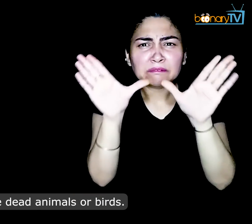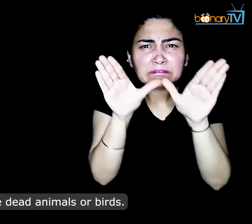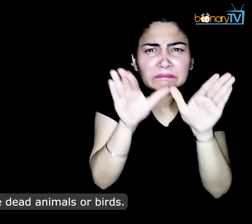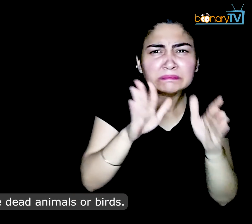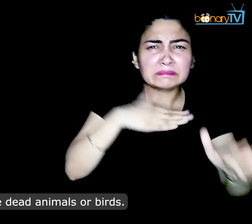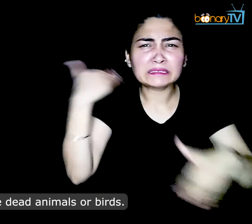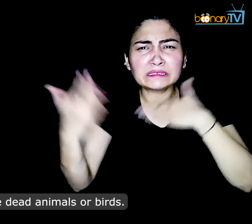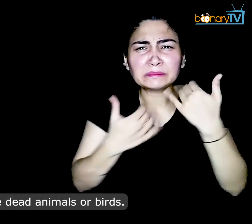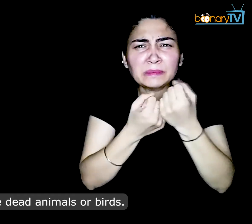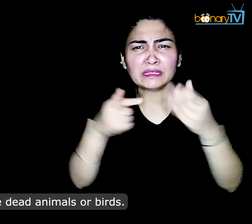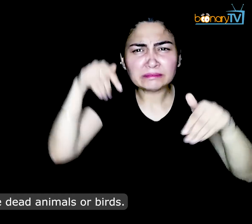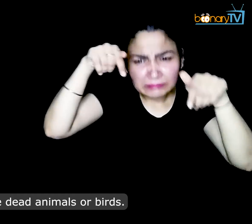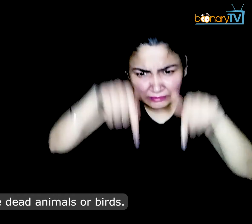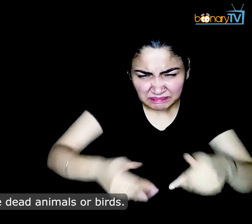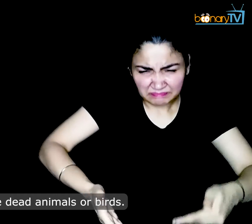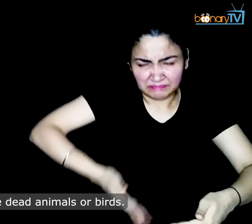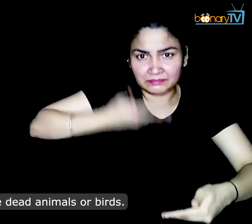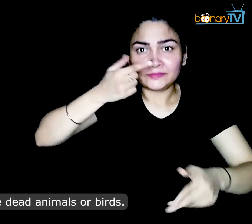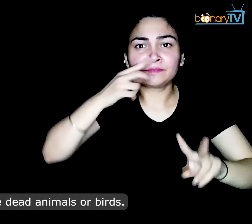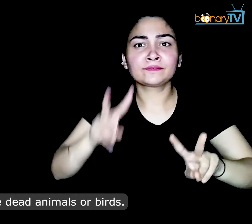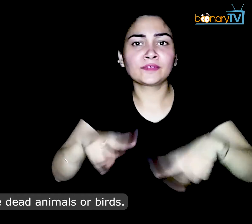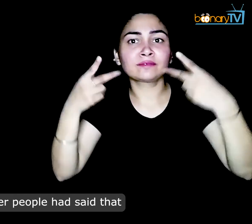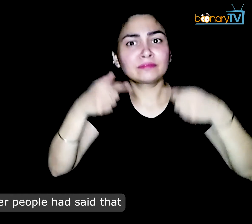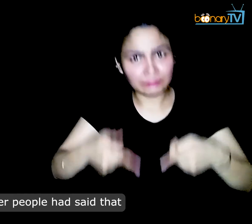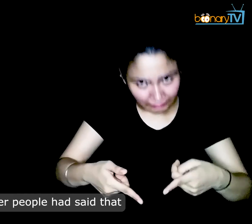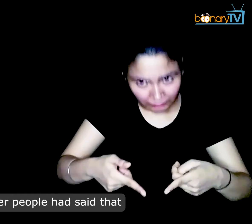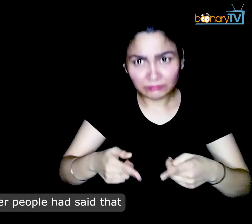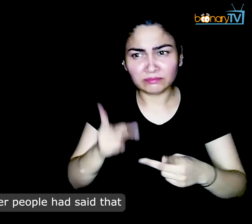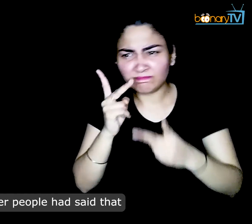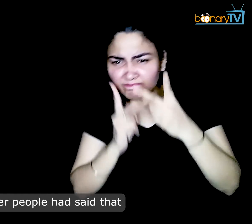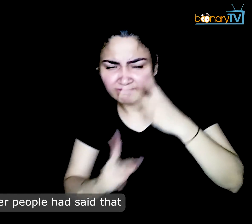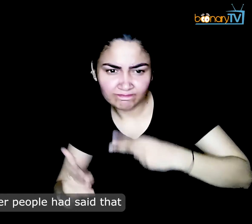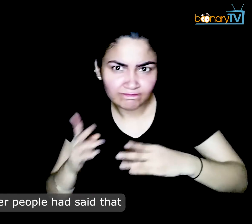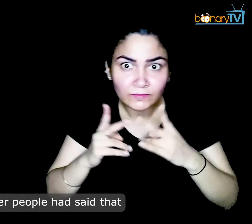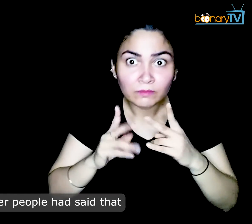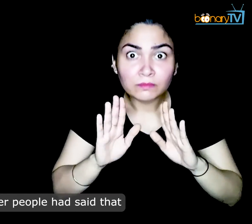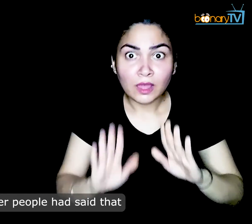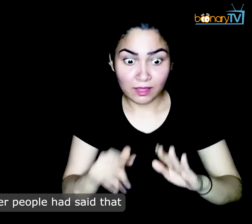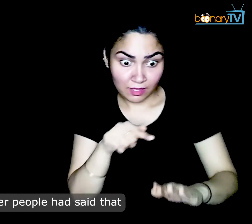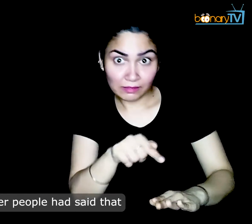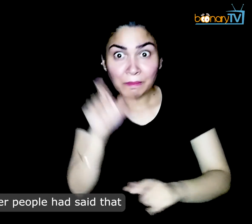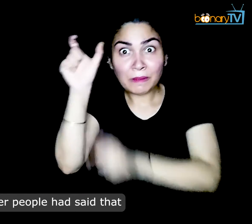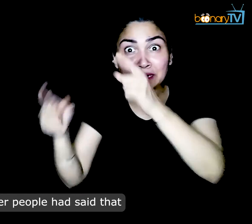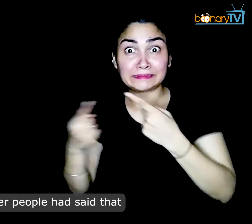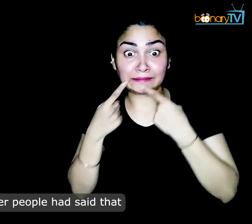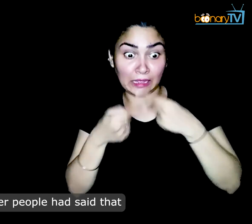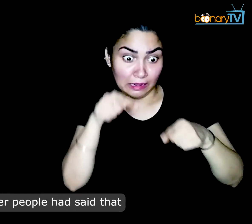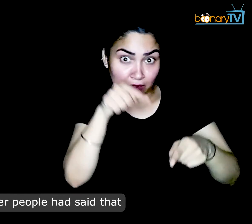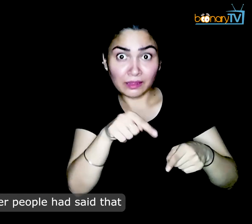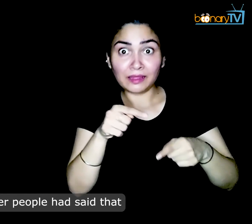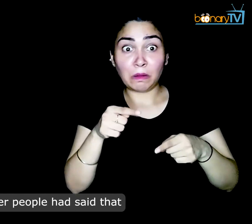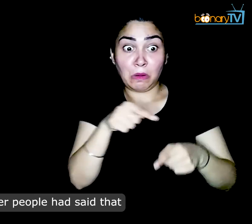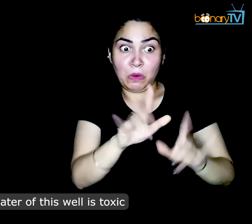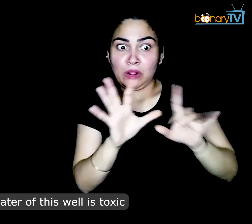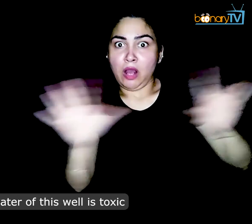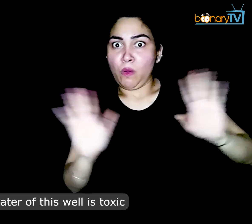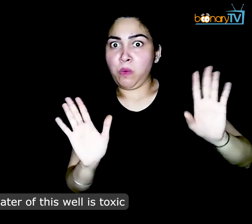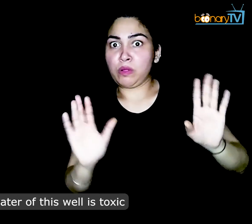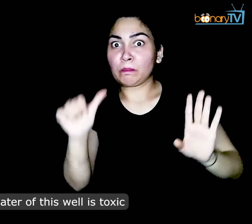animals or birds. Earlier, people had said that the water of